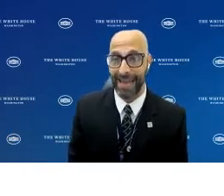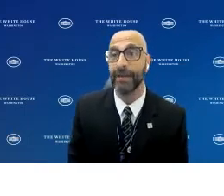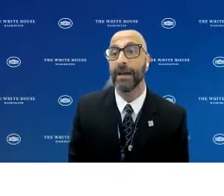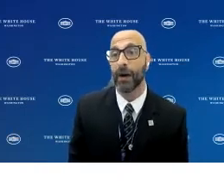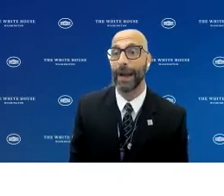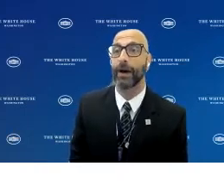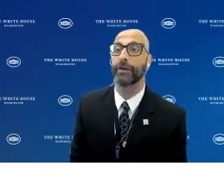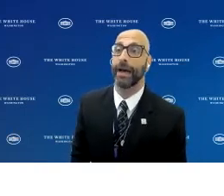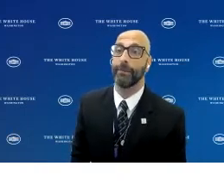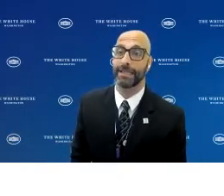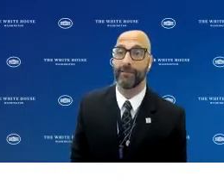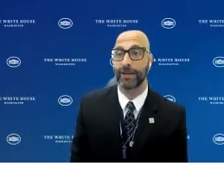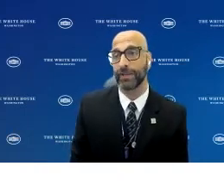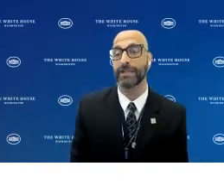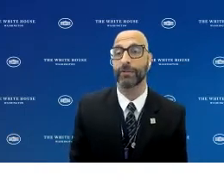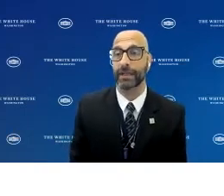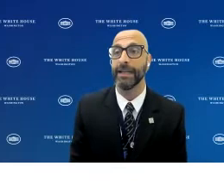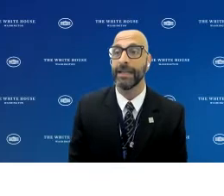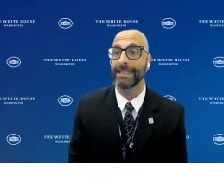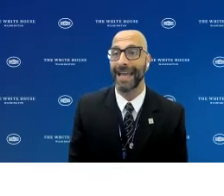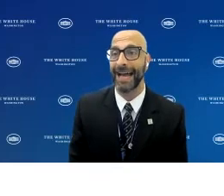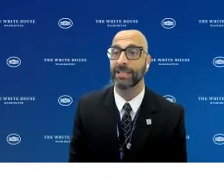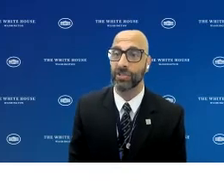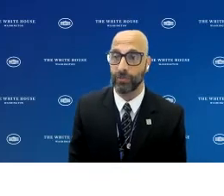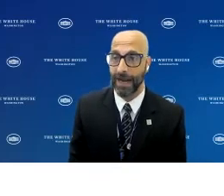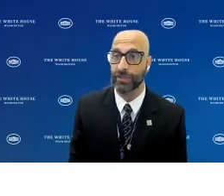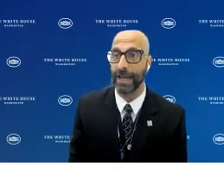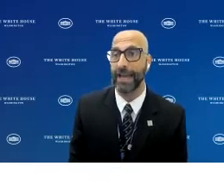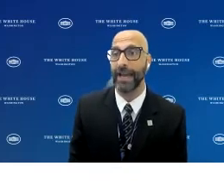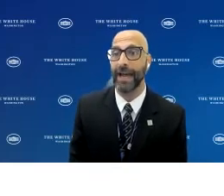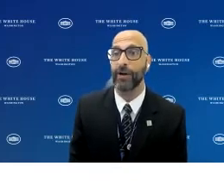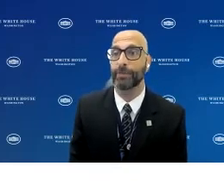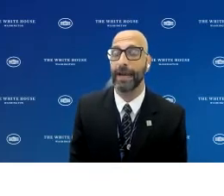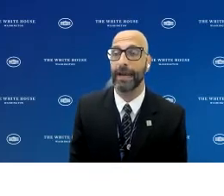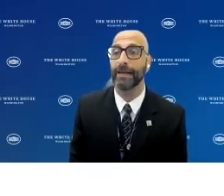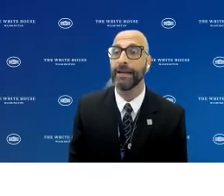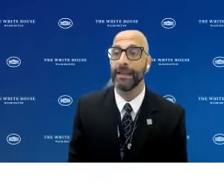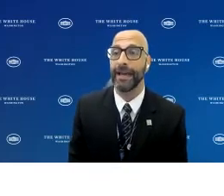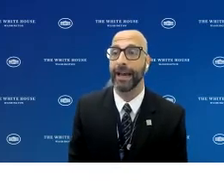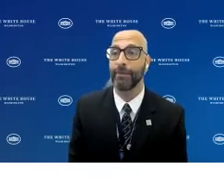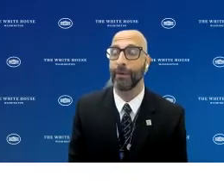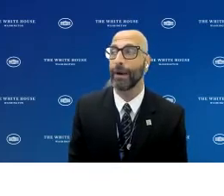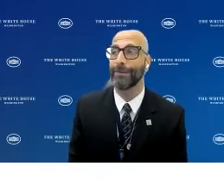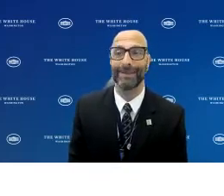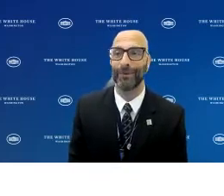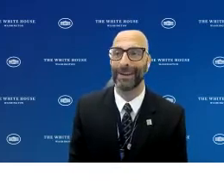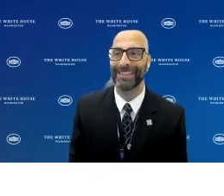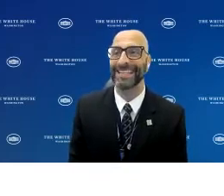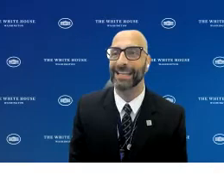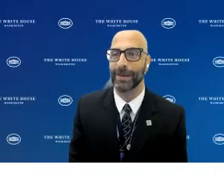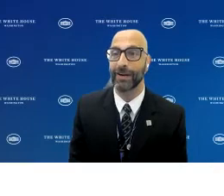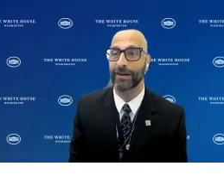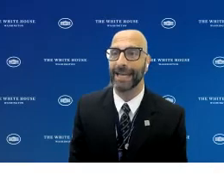have skin in the game around this infection. And so really this adds so much. And I hope that one